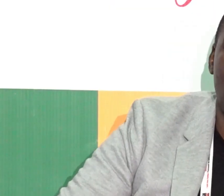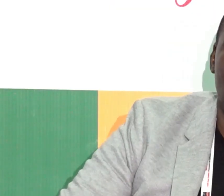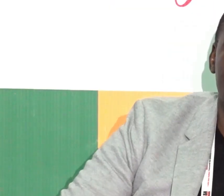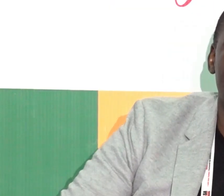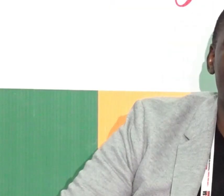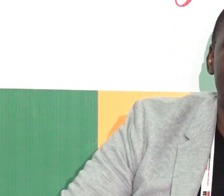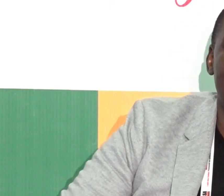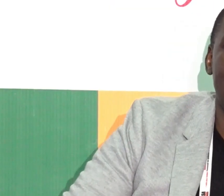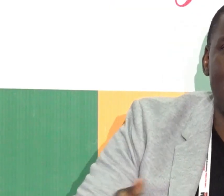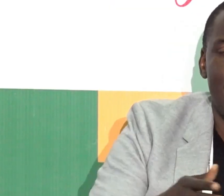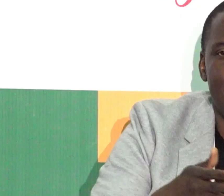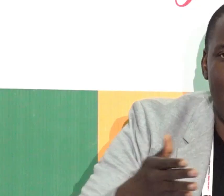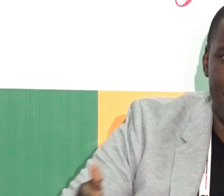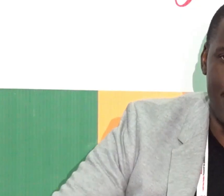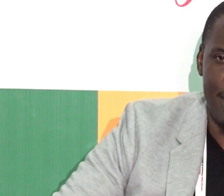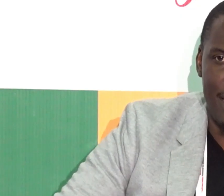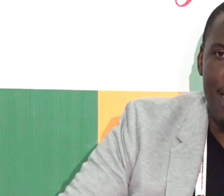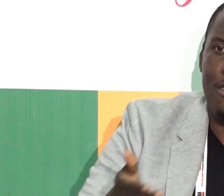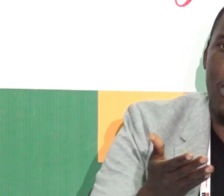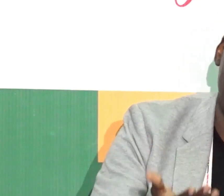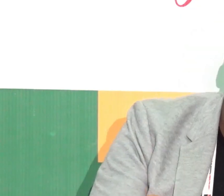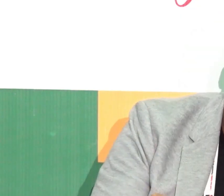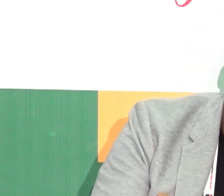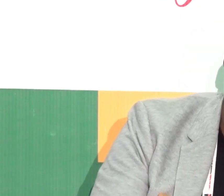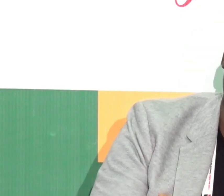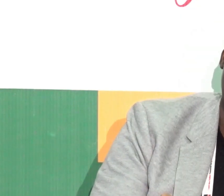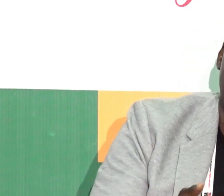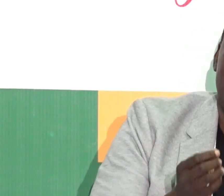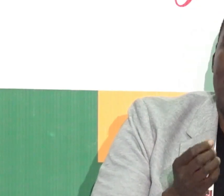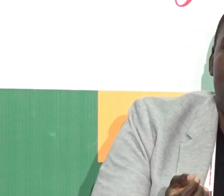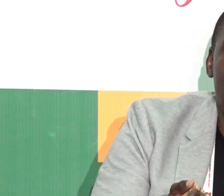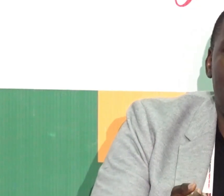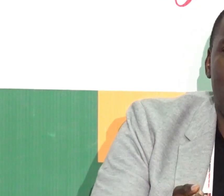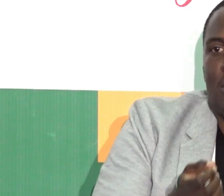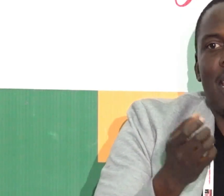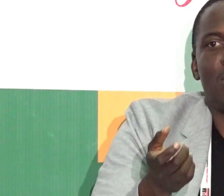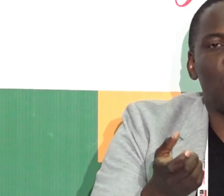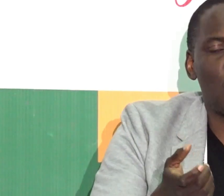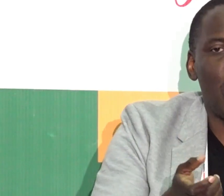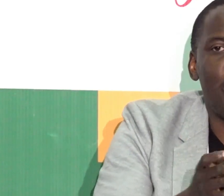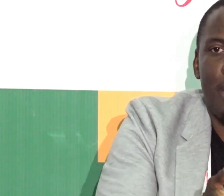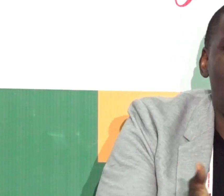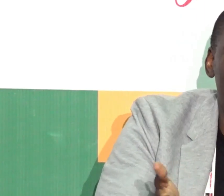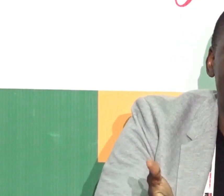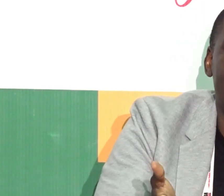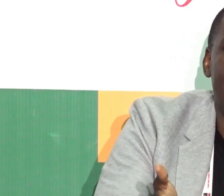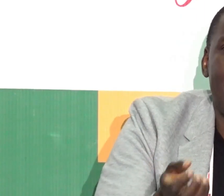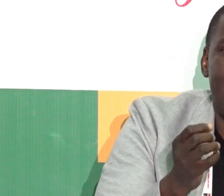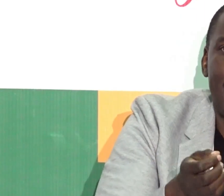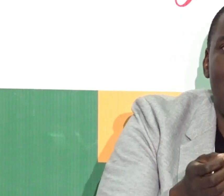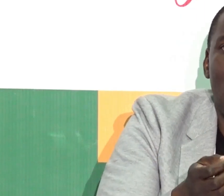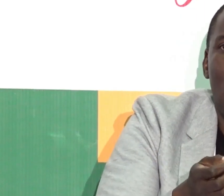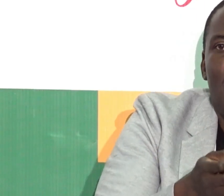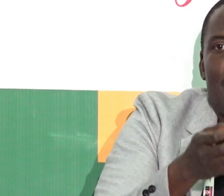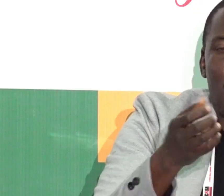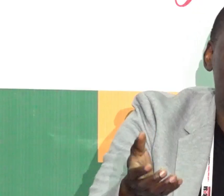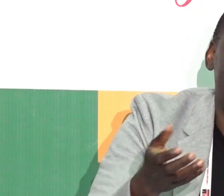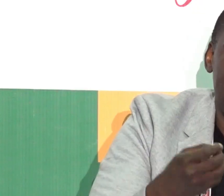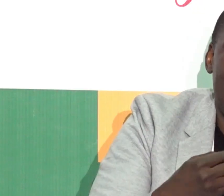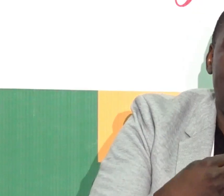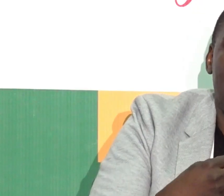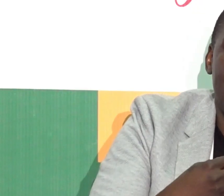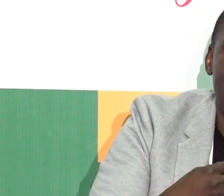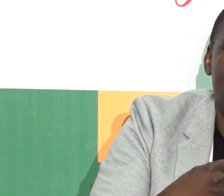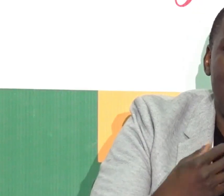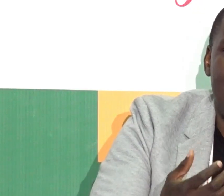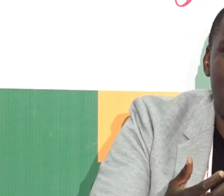concerns about congenital syphilis, is addressed. For hepatitis, tenofovir is also a PrEP option, and right now, what we have